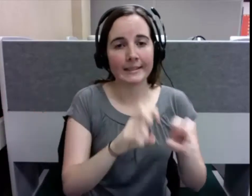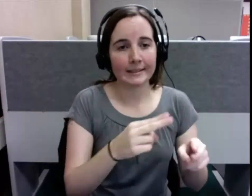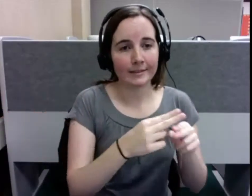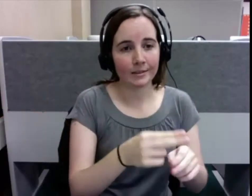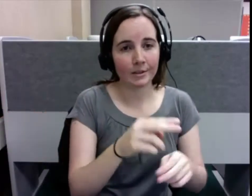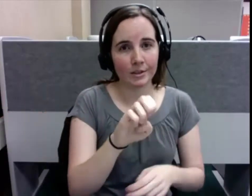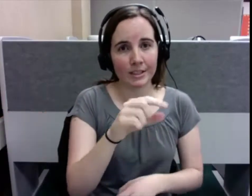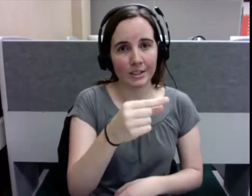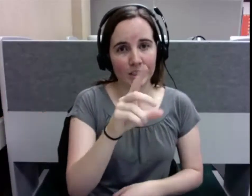for